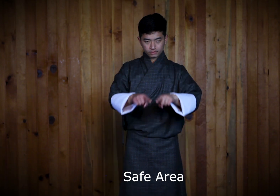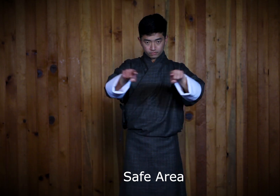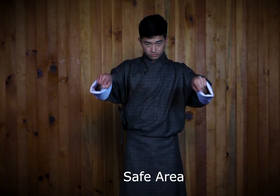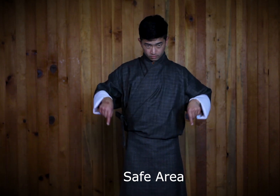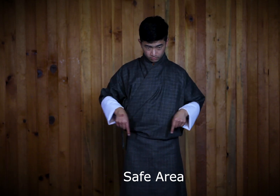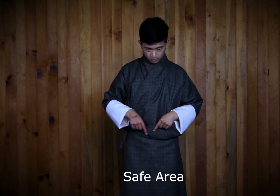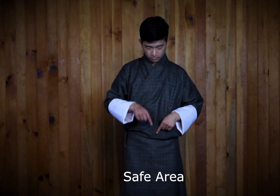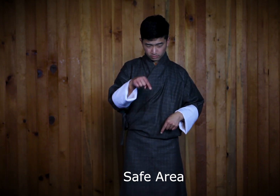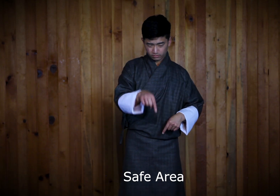safe area,